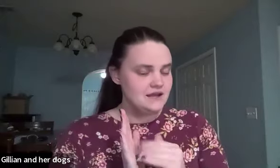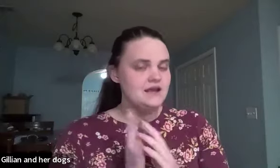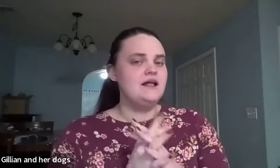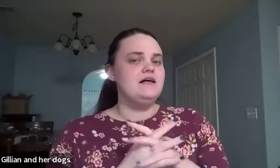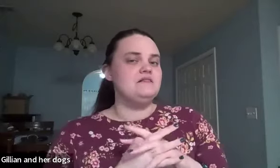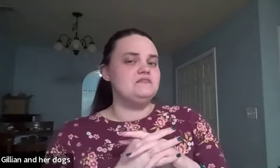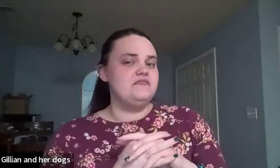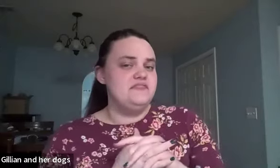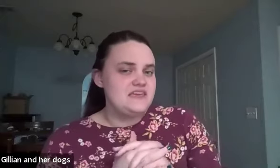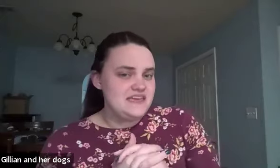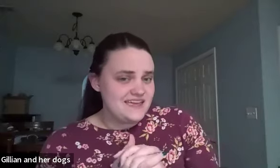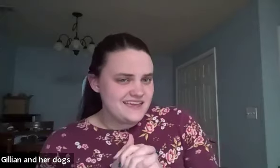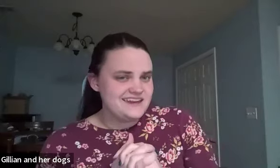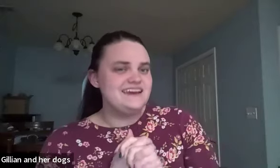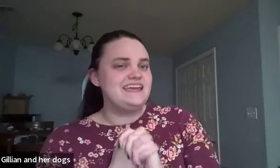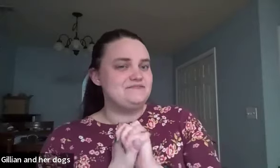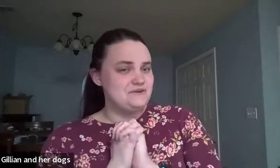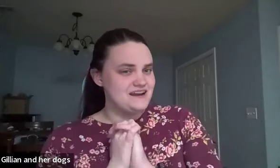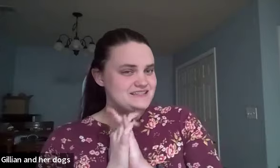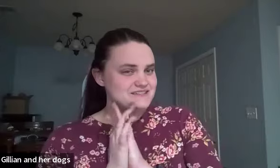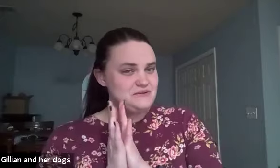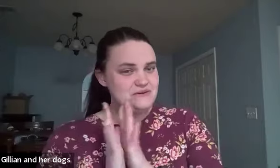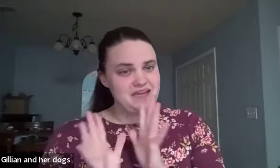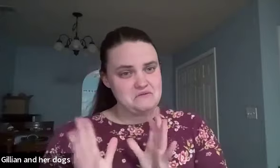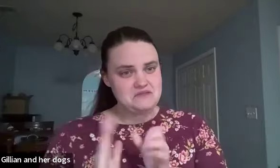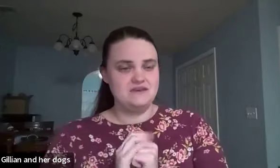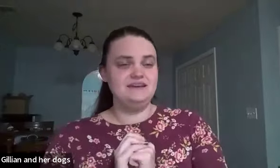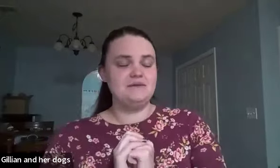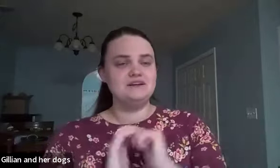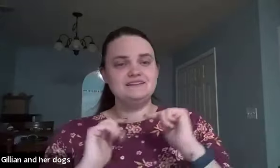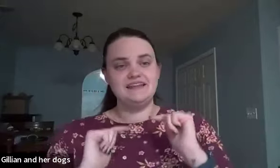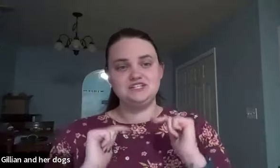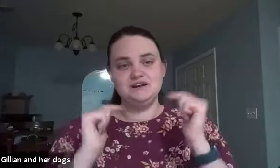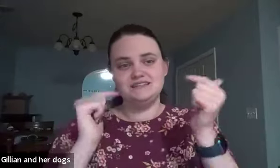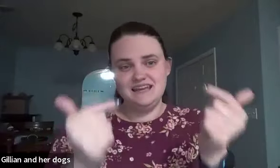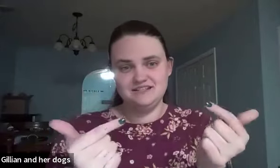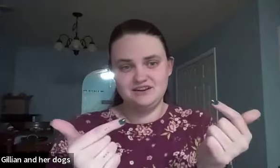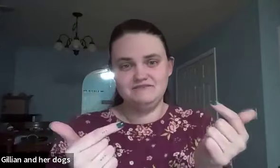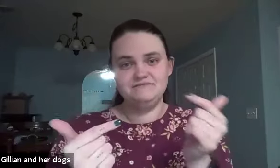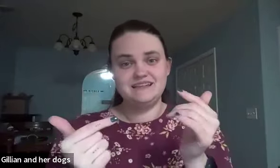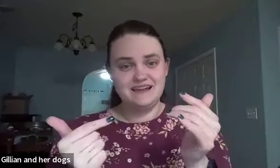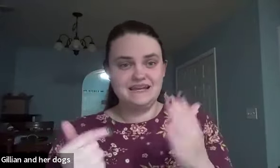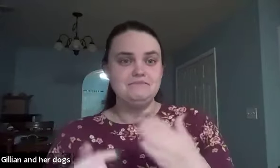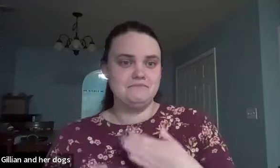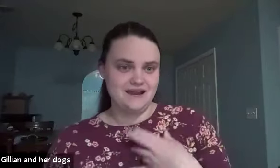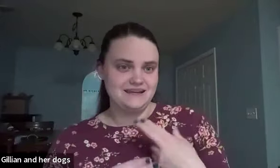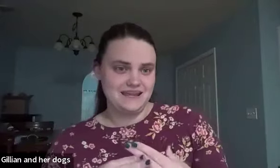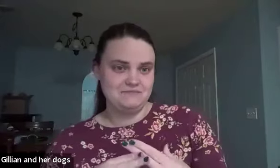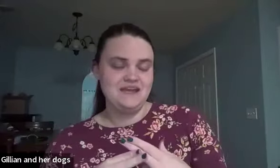again. Then, if you guys are okay with it, I'm going to let you guys take a turn signing my name